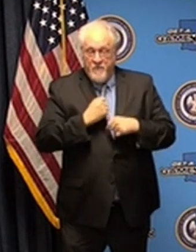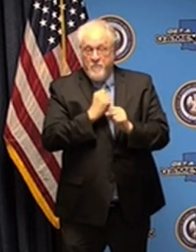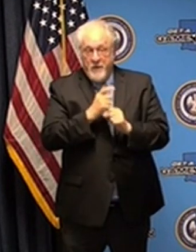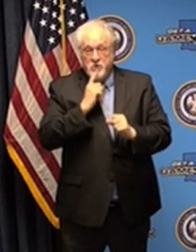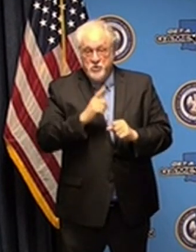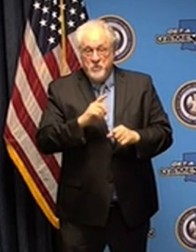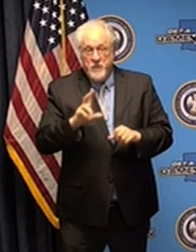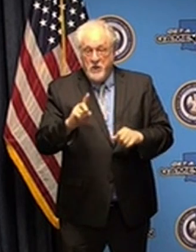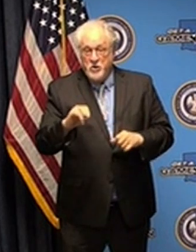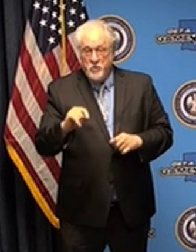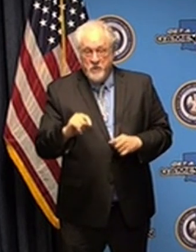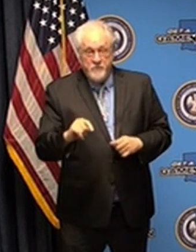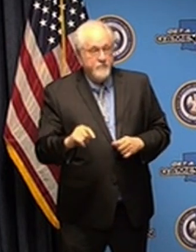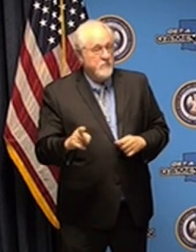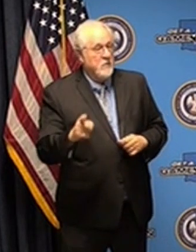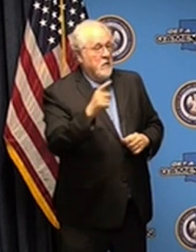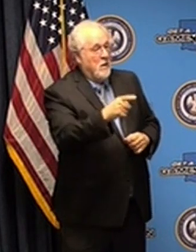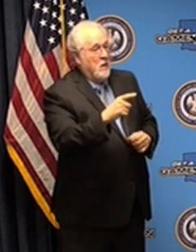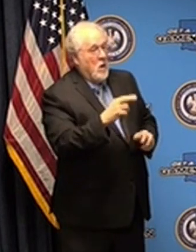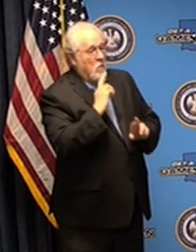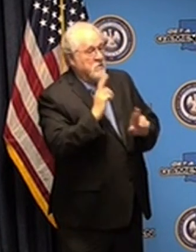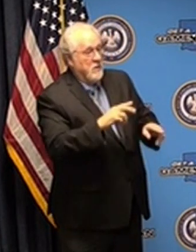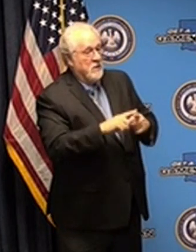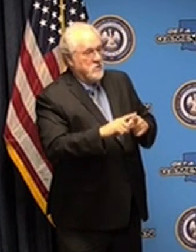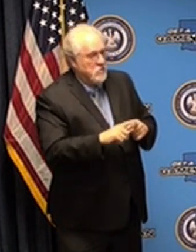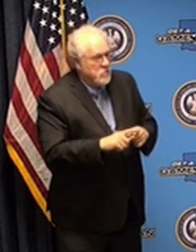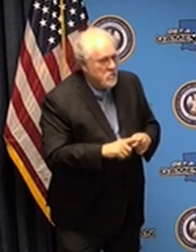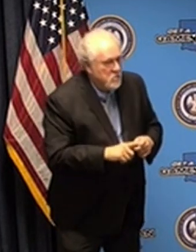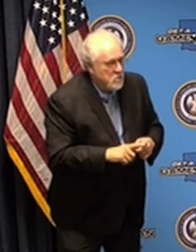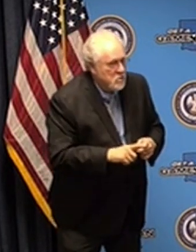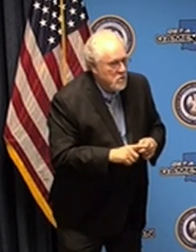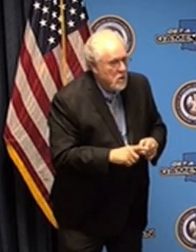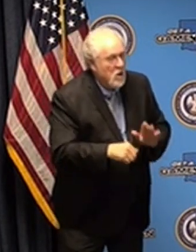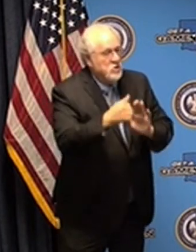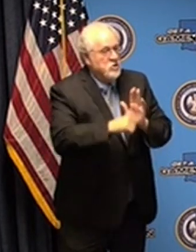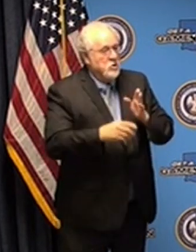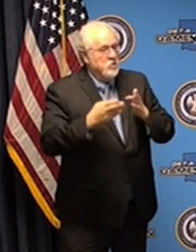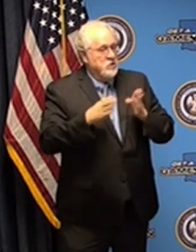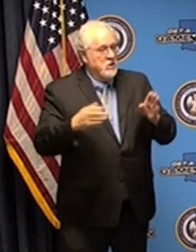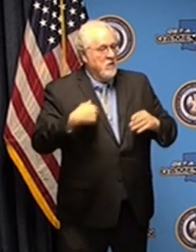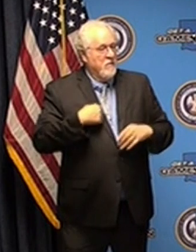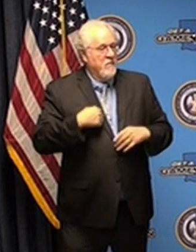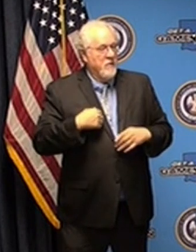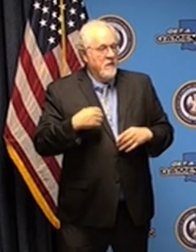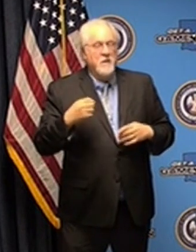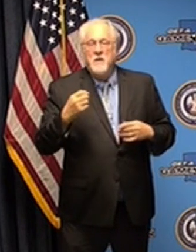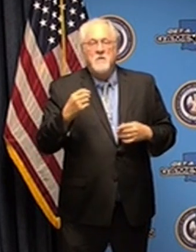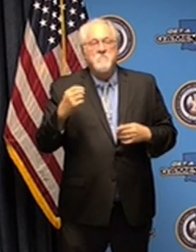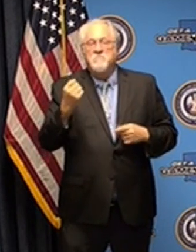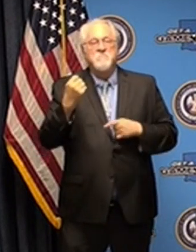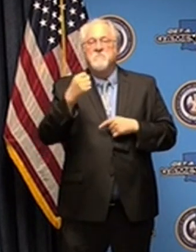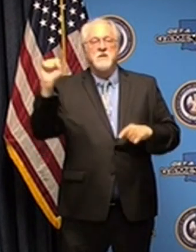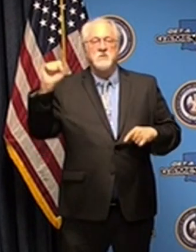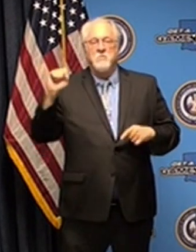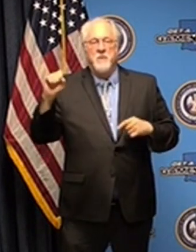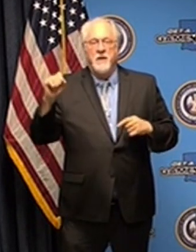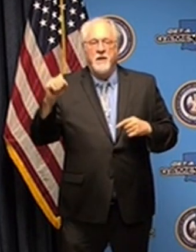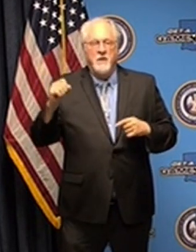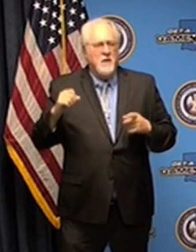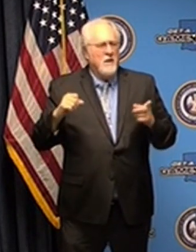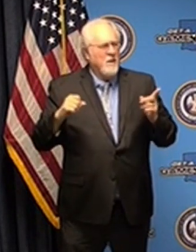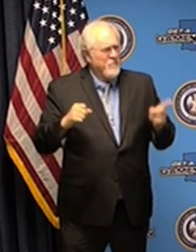make sure that they're practicing them. Yes, sir. What's your response to the church in Central who decided to disobey the warnings and have service? Yeah, well, it's what I